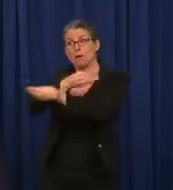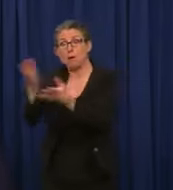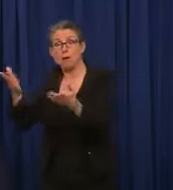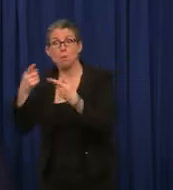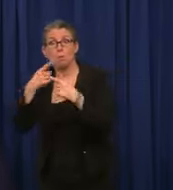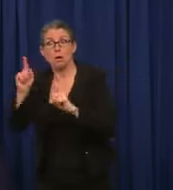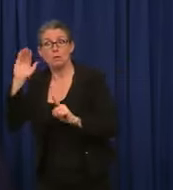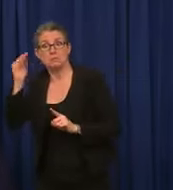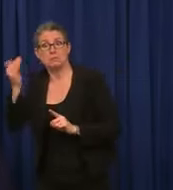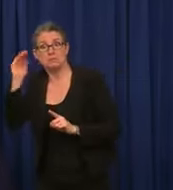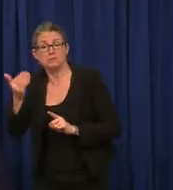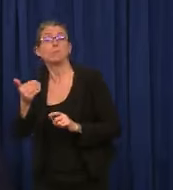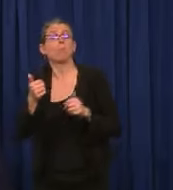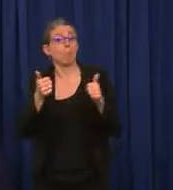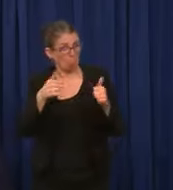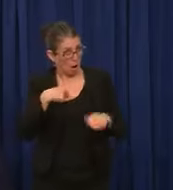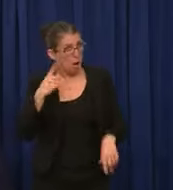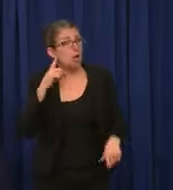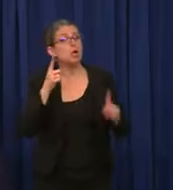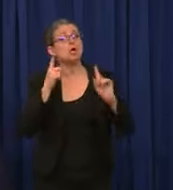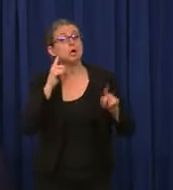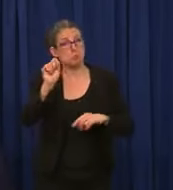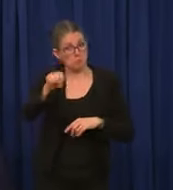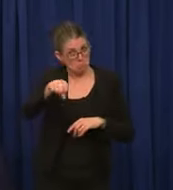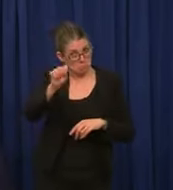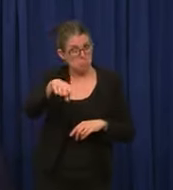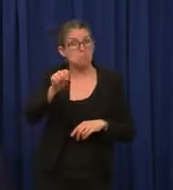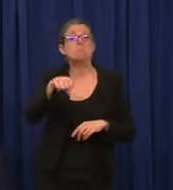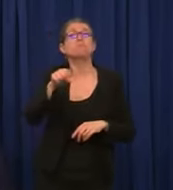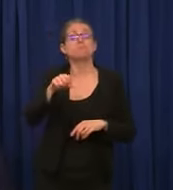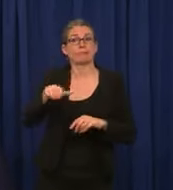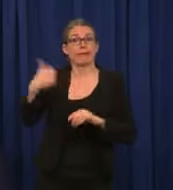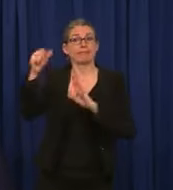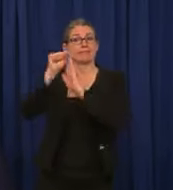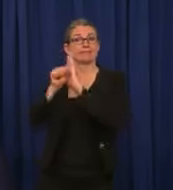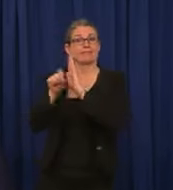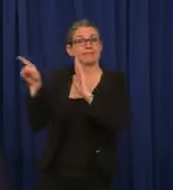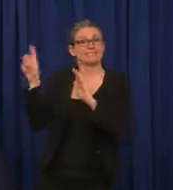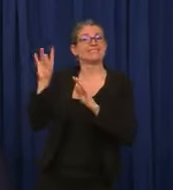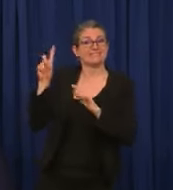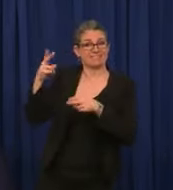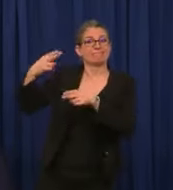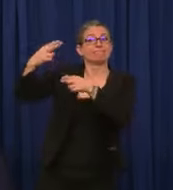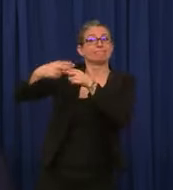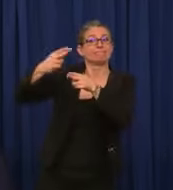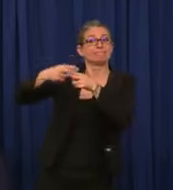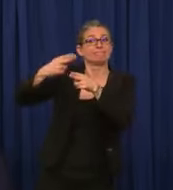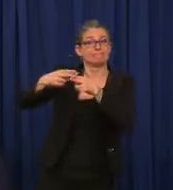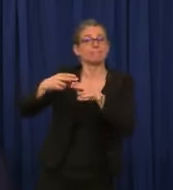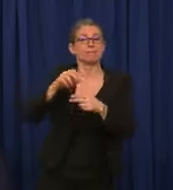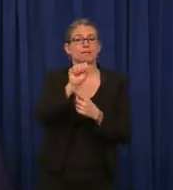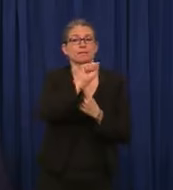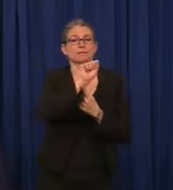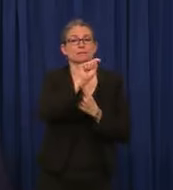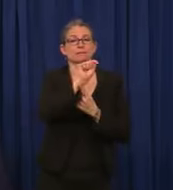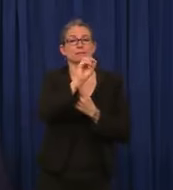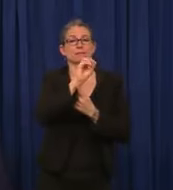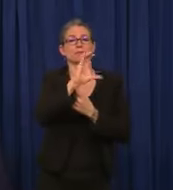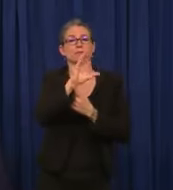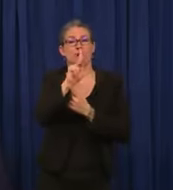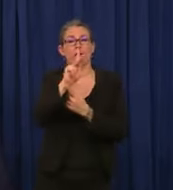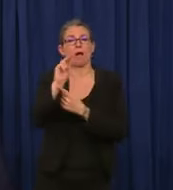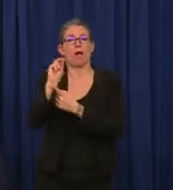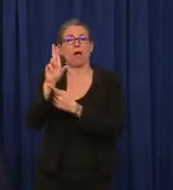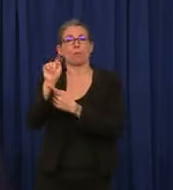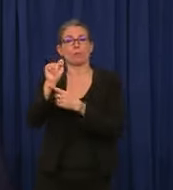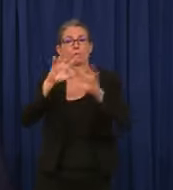states of stockouts of those drugs. Now, the decision of whether and when to prescribe any medication for